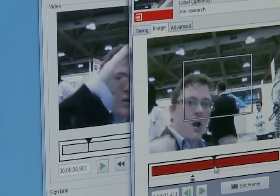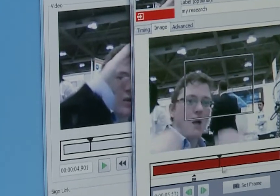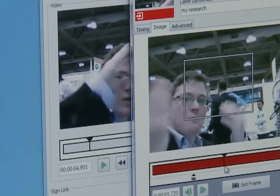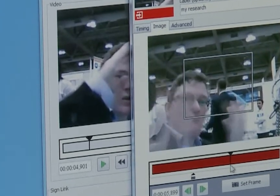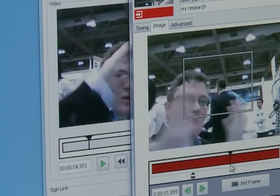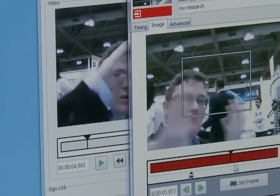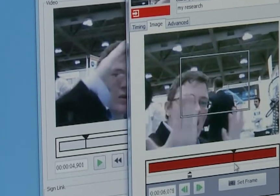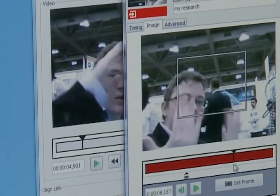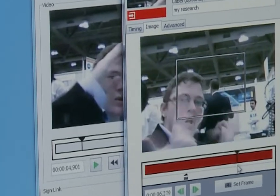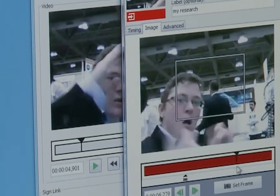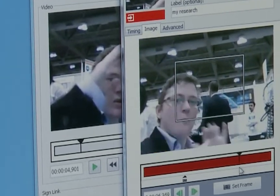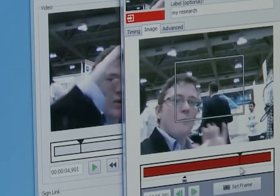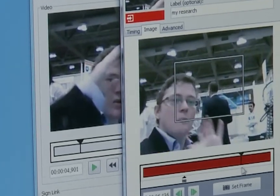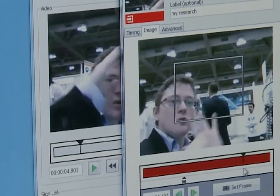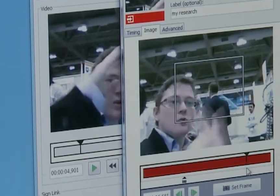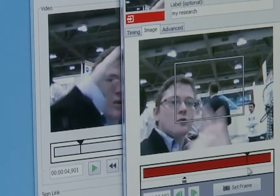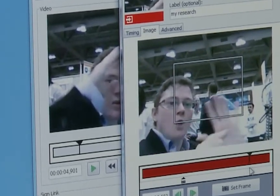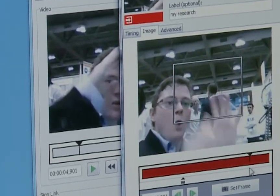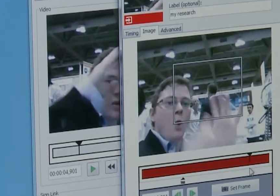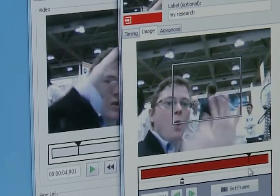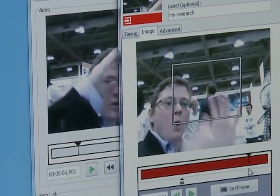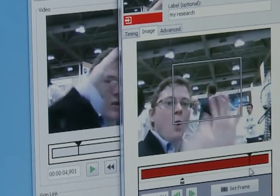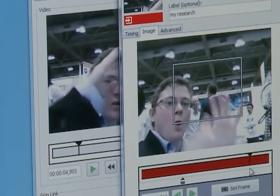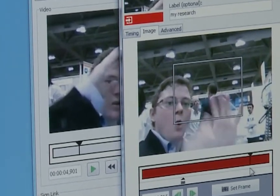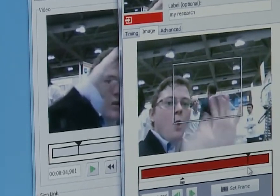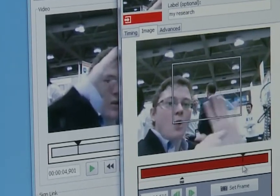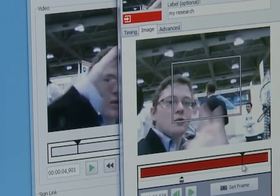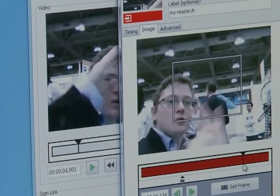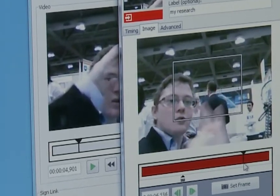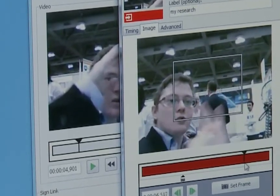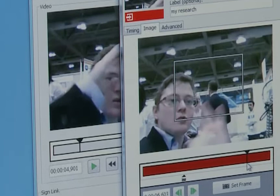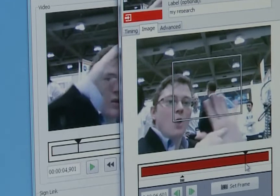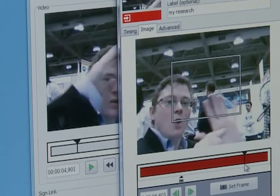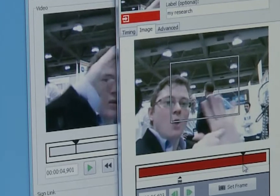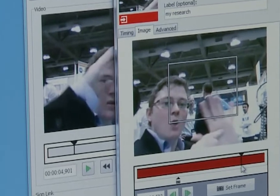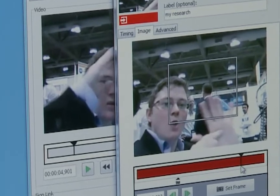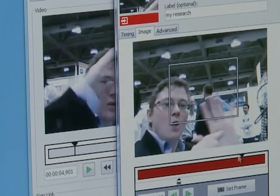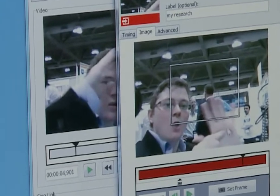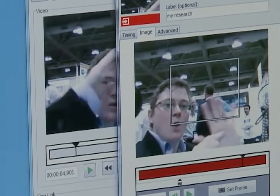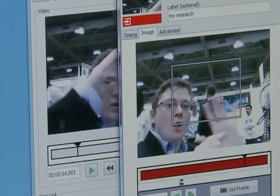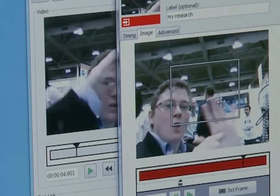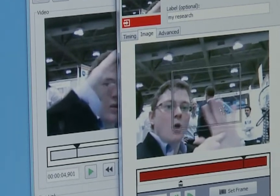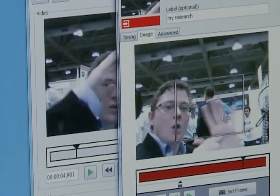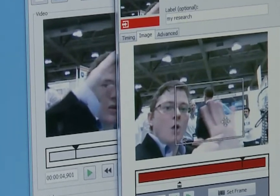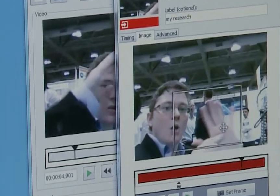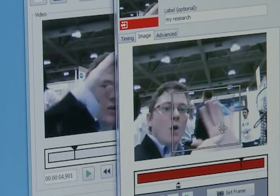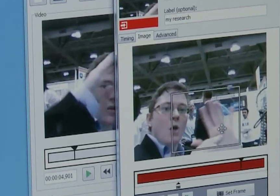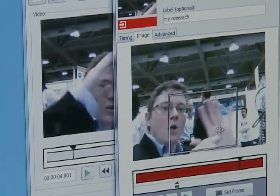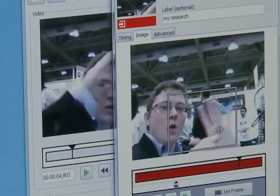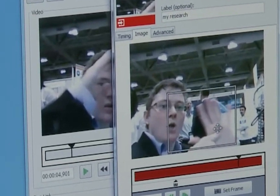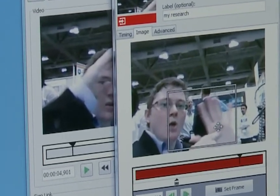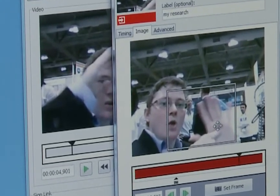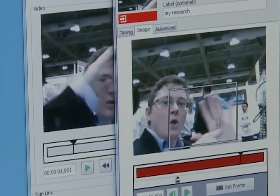And I can be quite precise as I select which exact frame I want to hold as my thumbnail for this link.